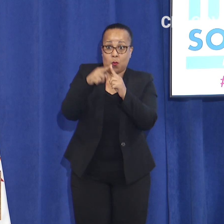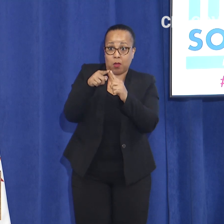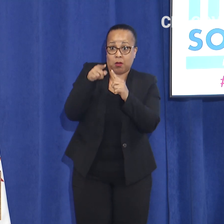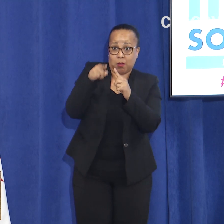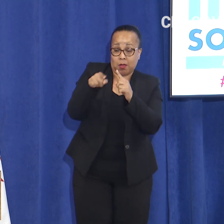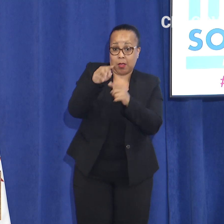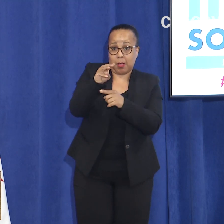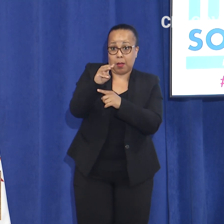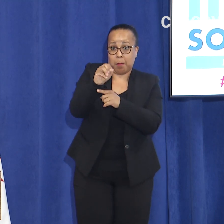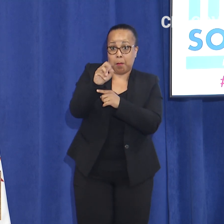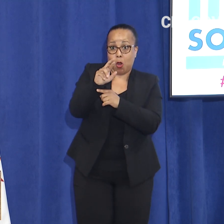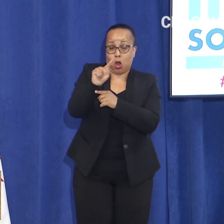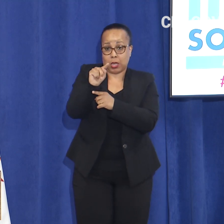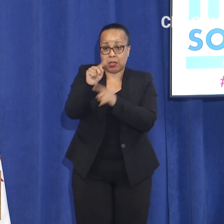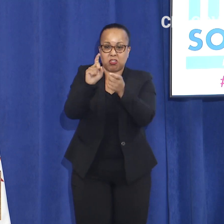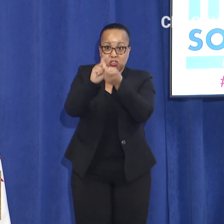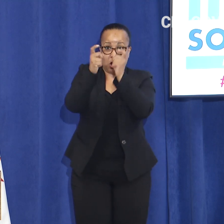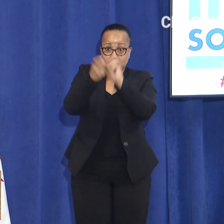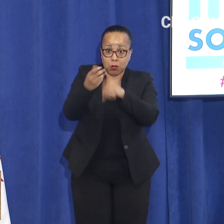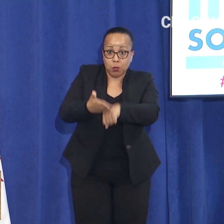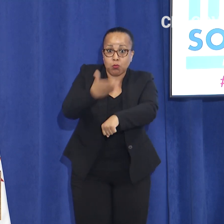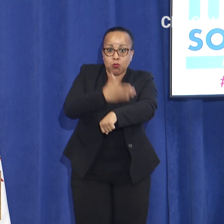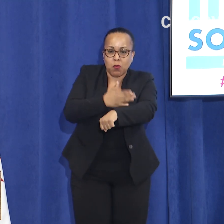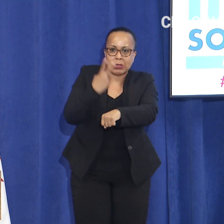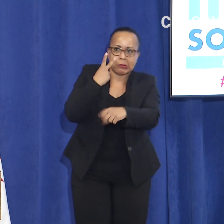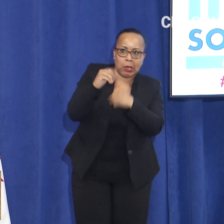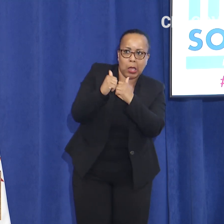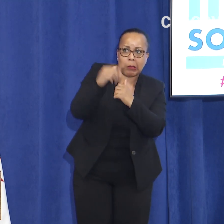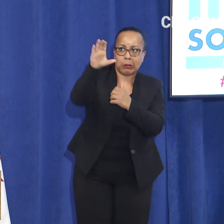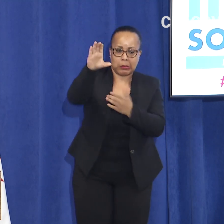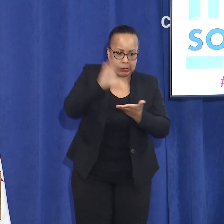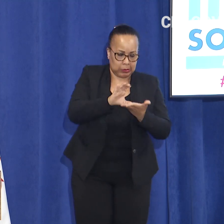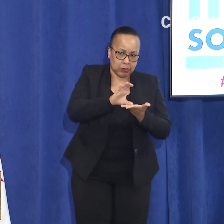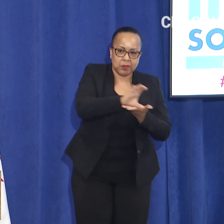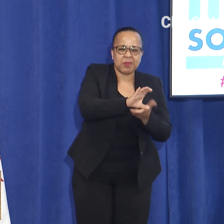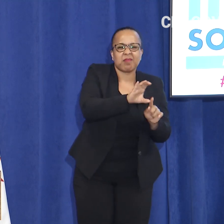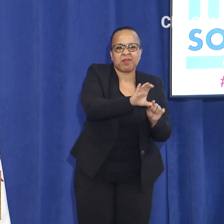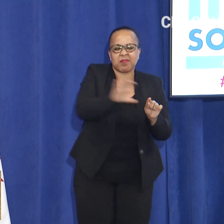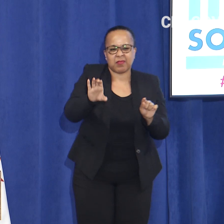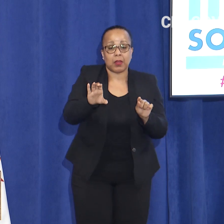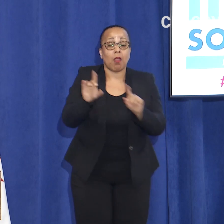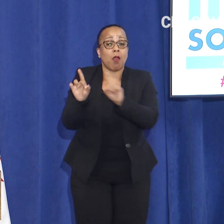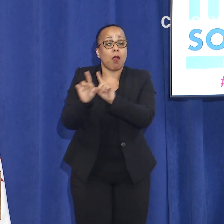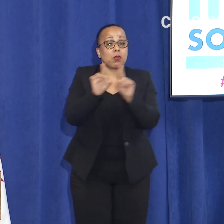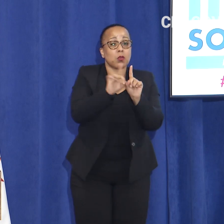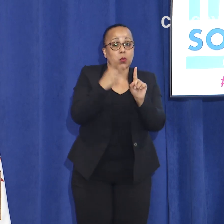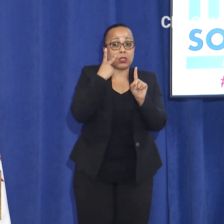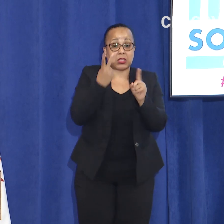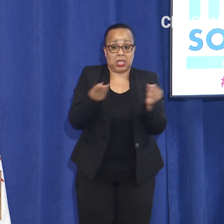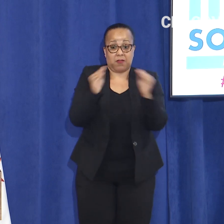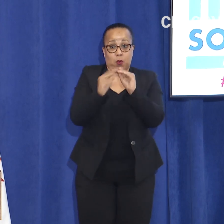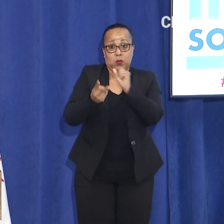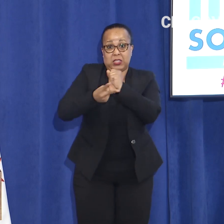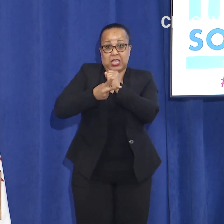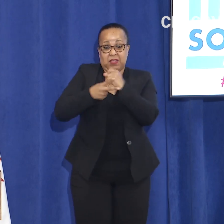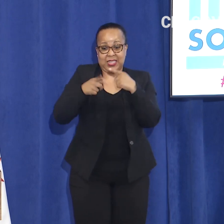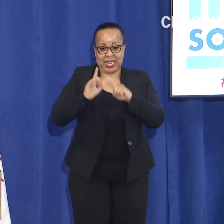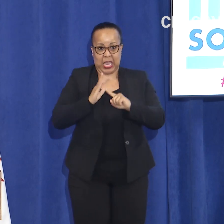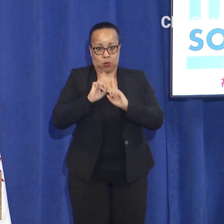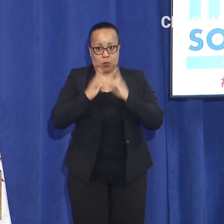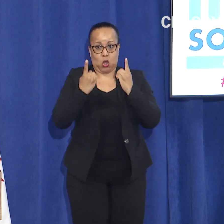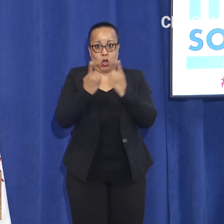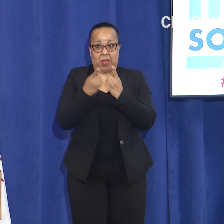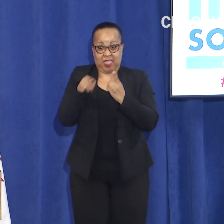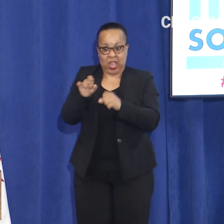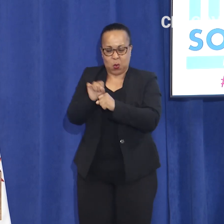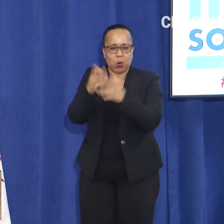conditions change and improve. We'll also be looking to see further savings within departments, and that work has already